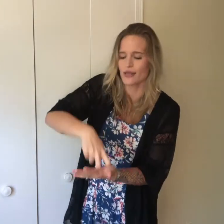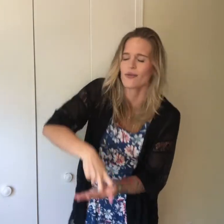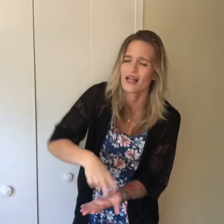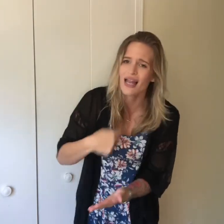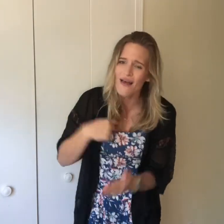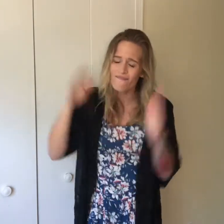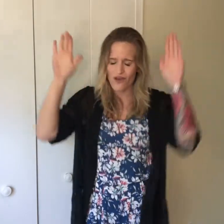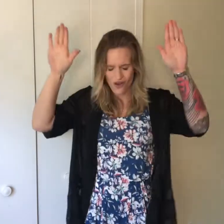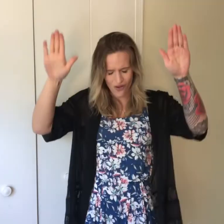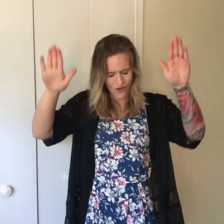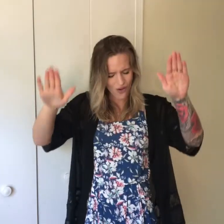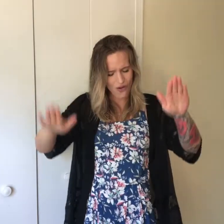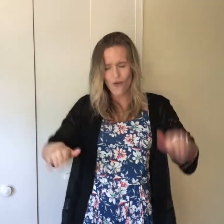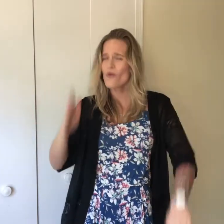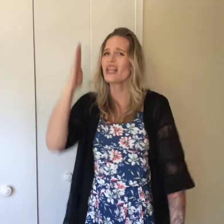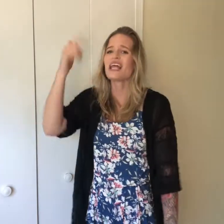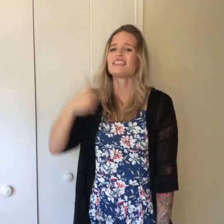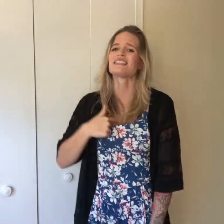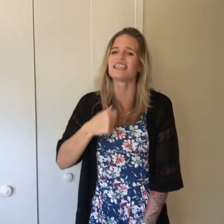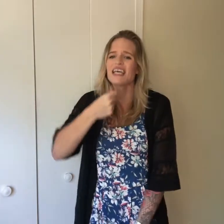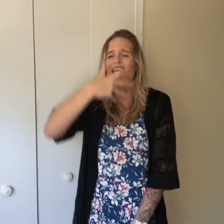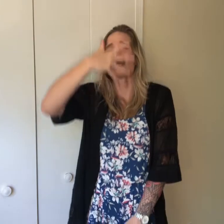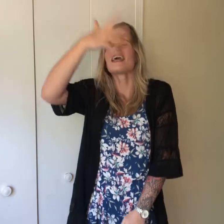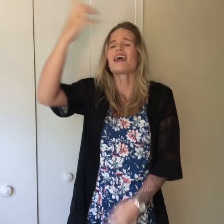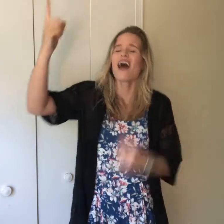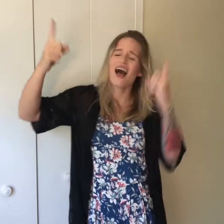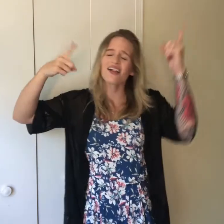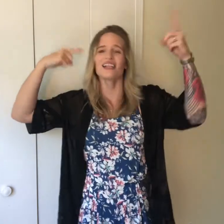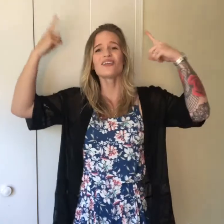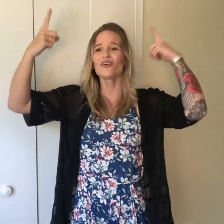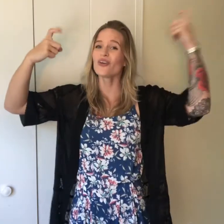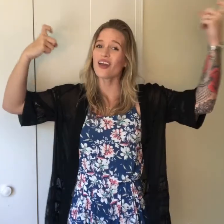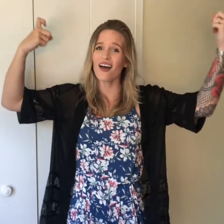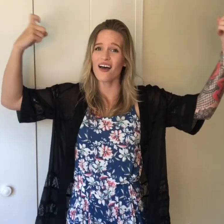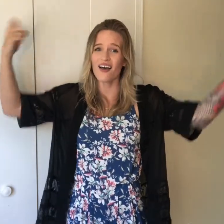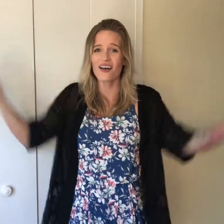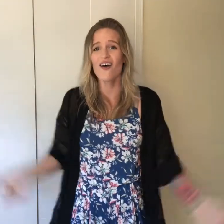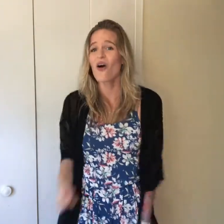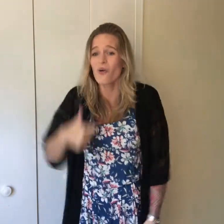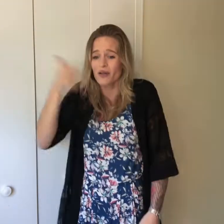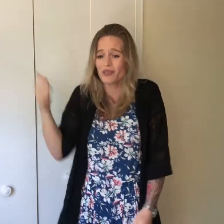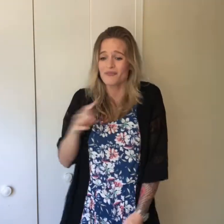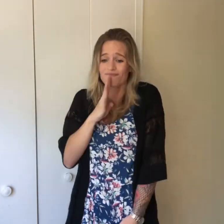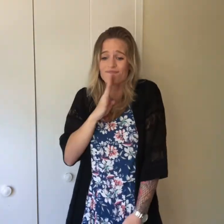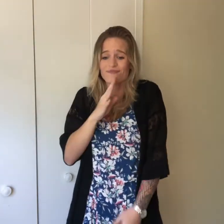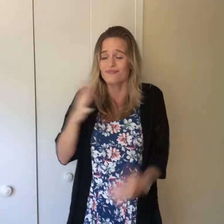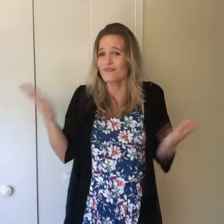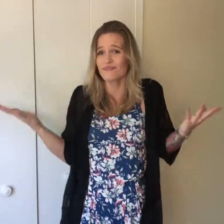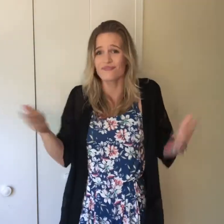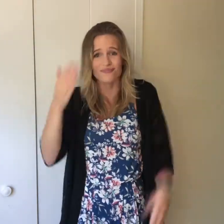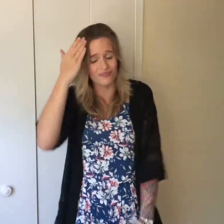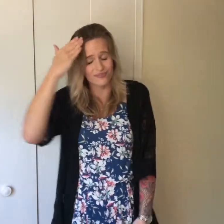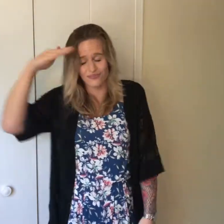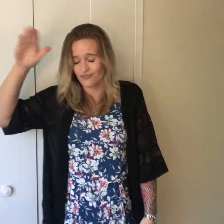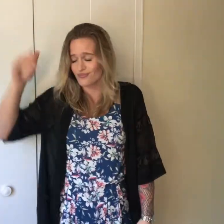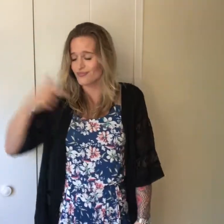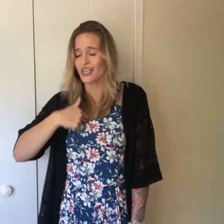will I fall? Will I sing hallelujah? Will I be able to speak at all? I can